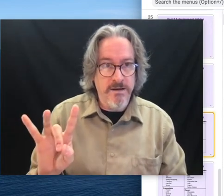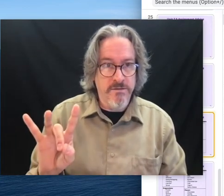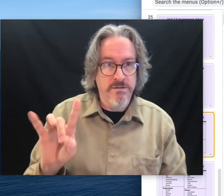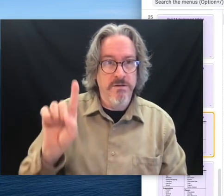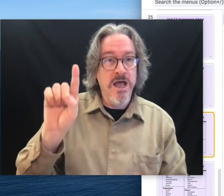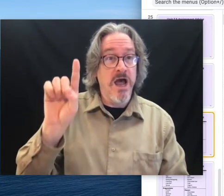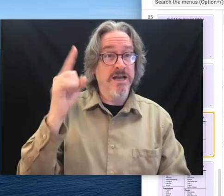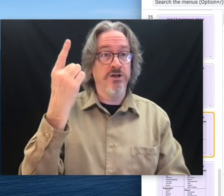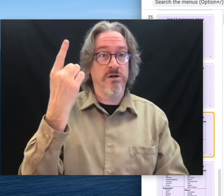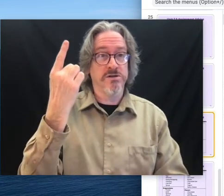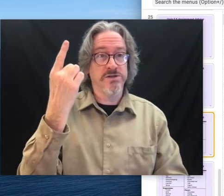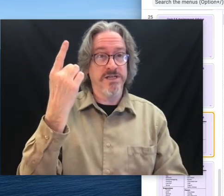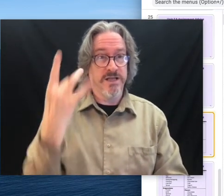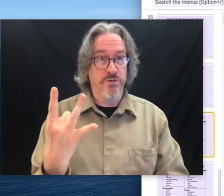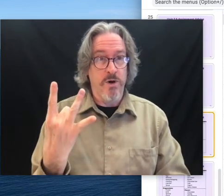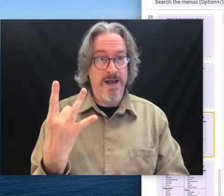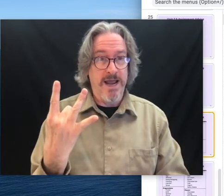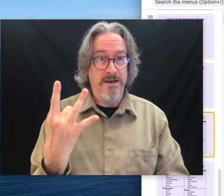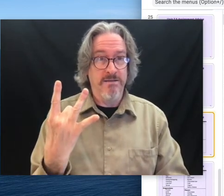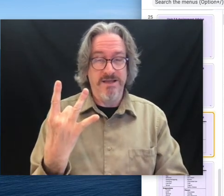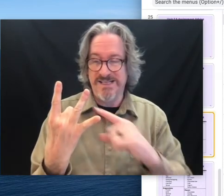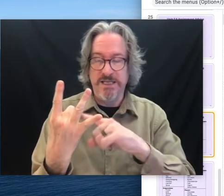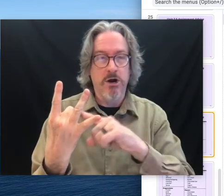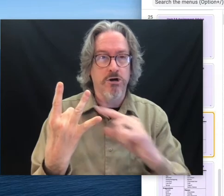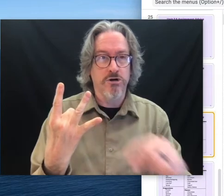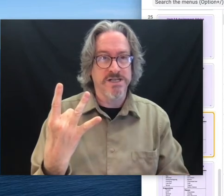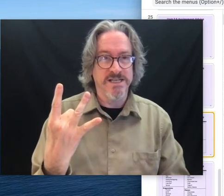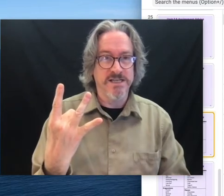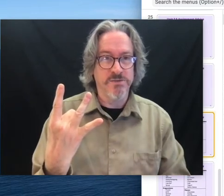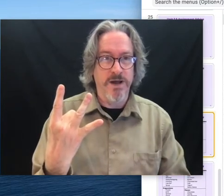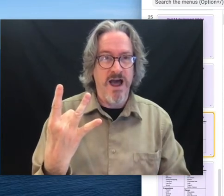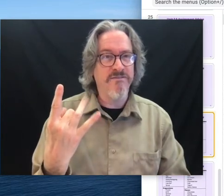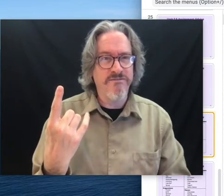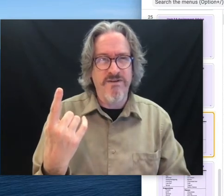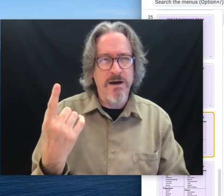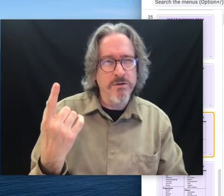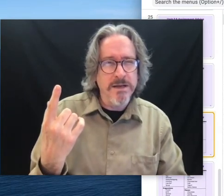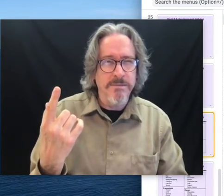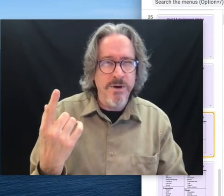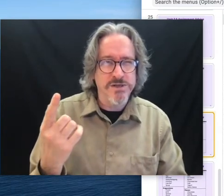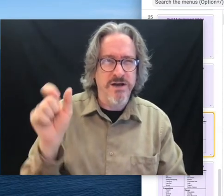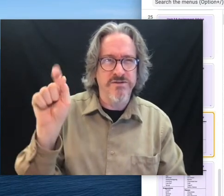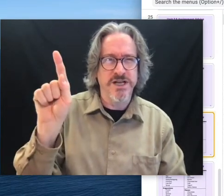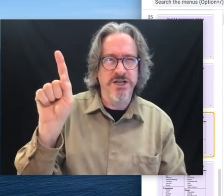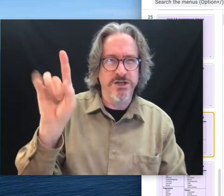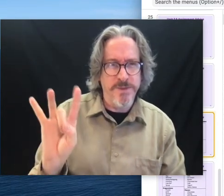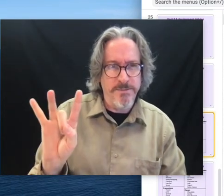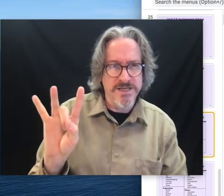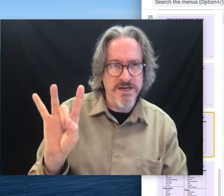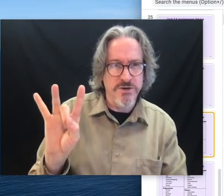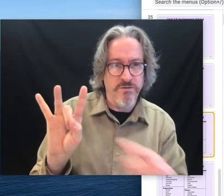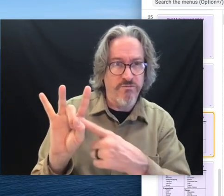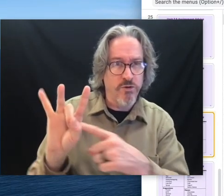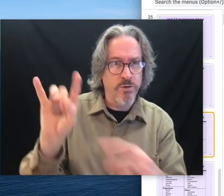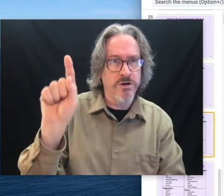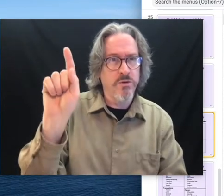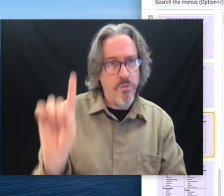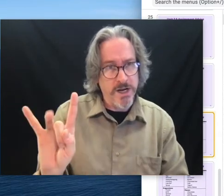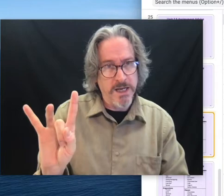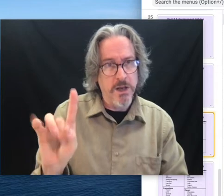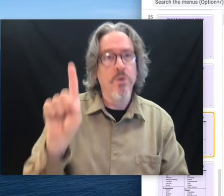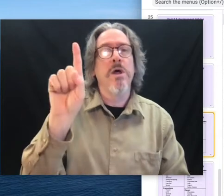1/8, and you'll also see they do 1/8. It's a little harder to see this way. I found in most conversations people tend to do it